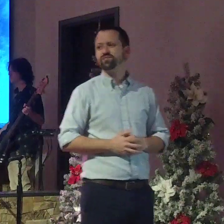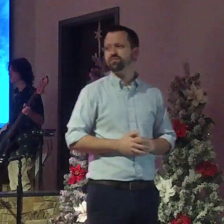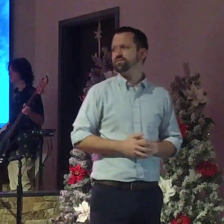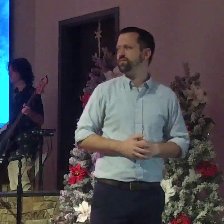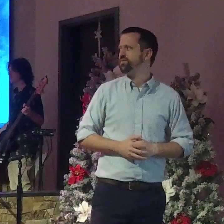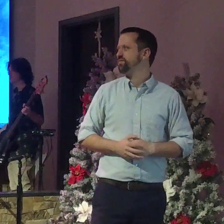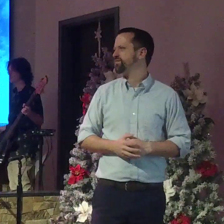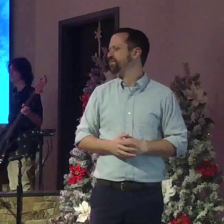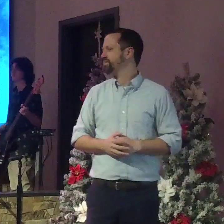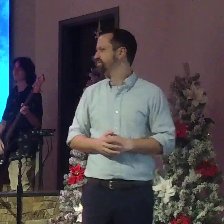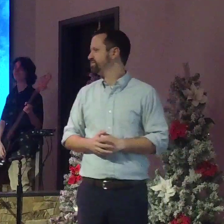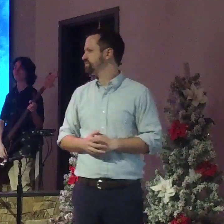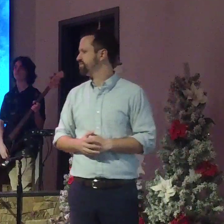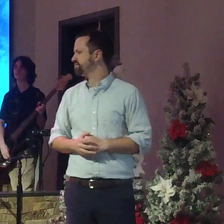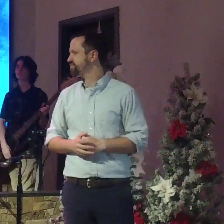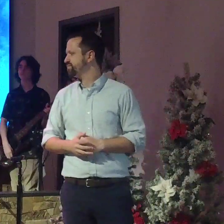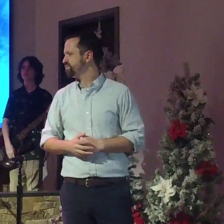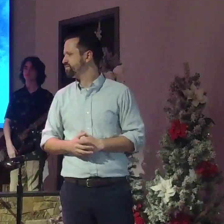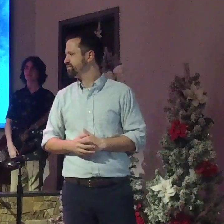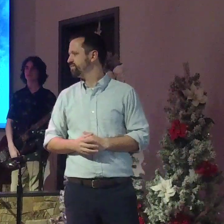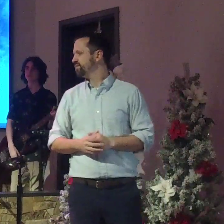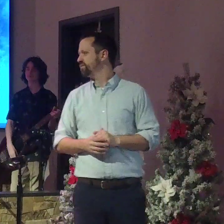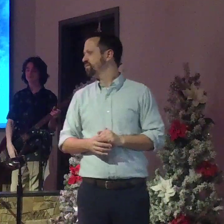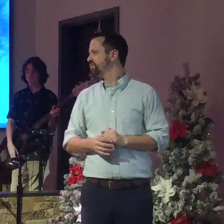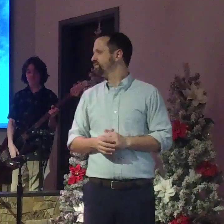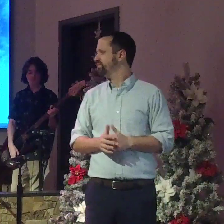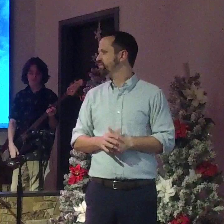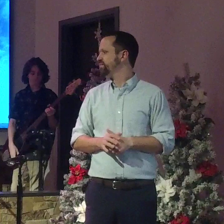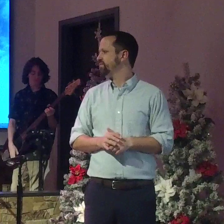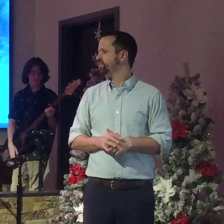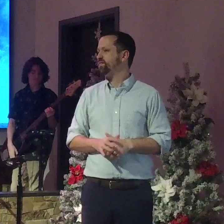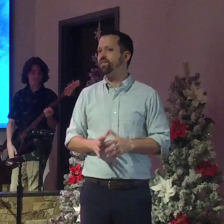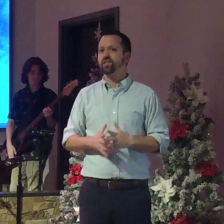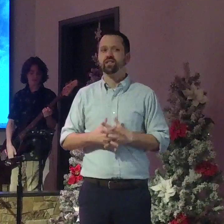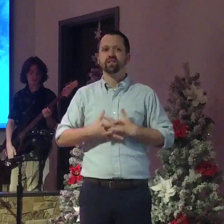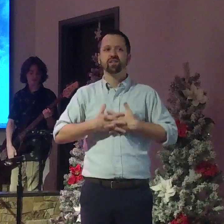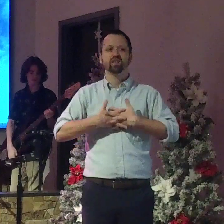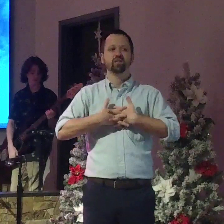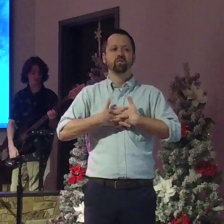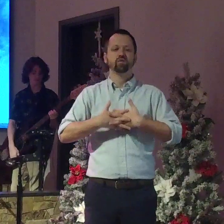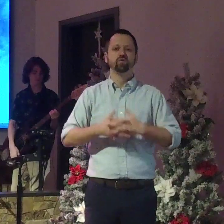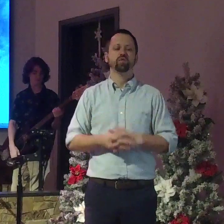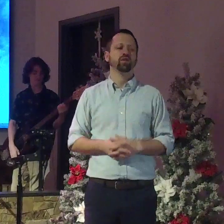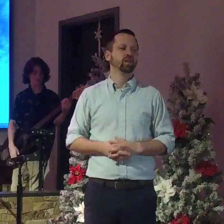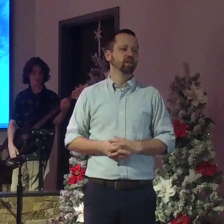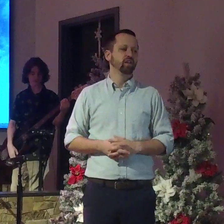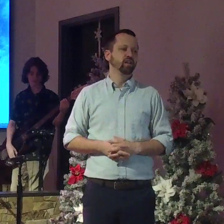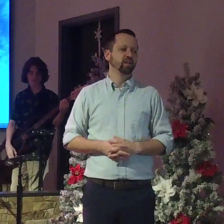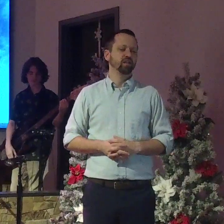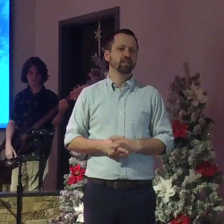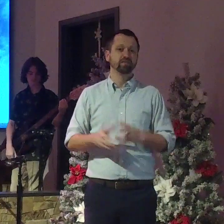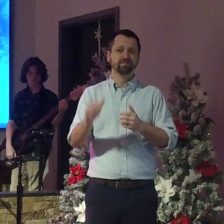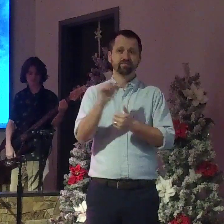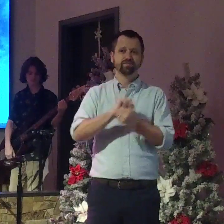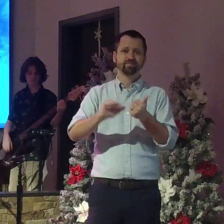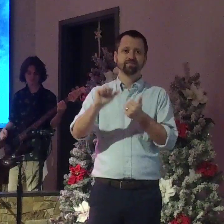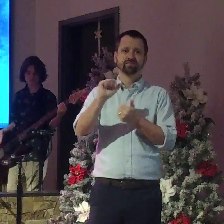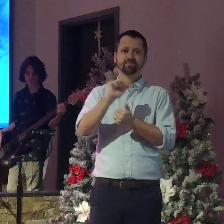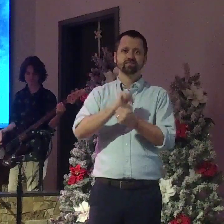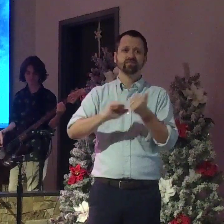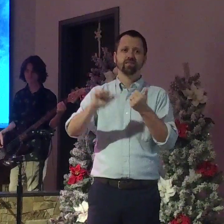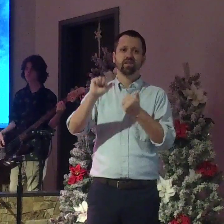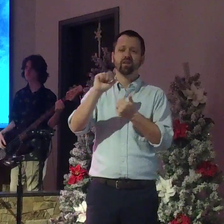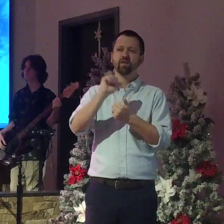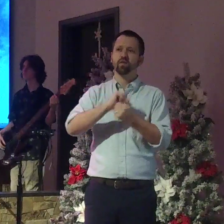to congratulate you, help you in your walk with Christ, give you some resources that will help you with that. Or if you rather,